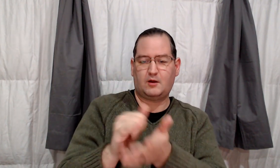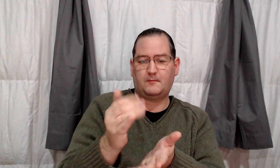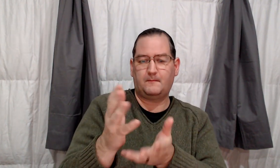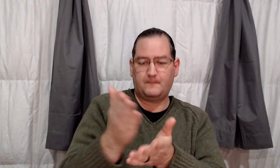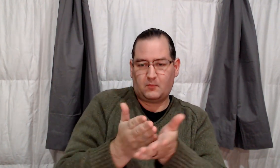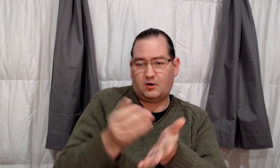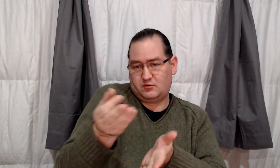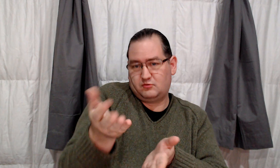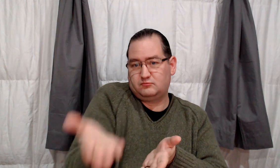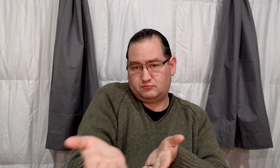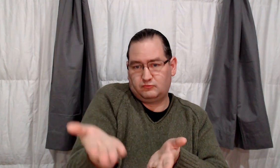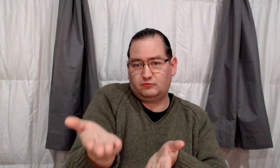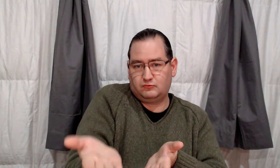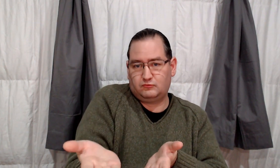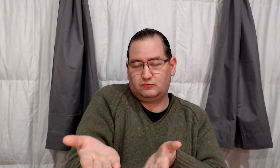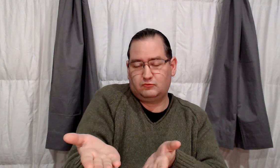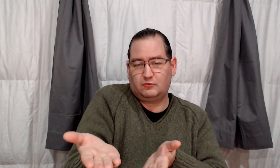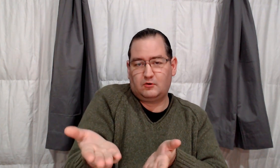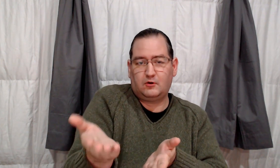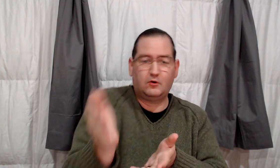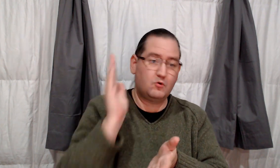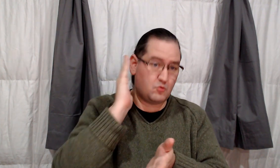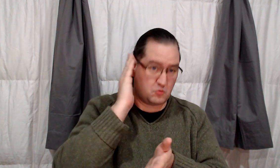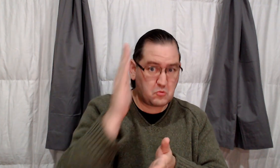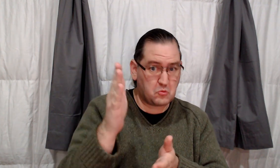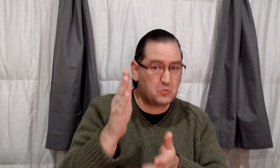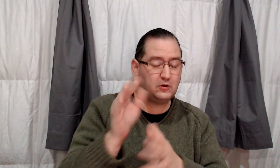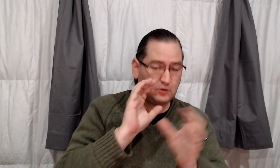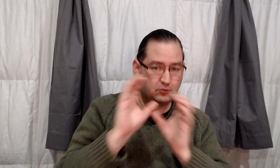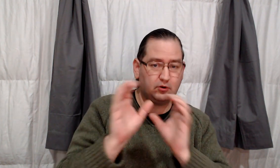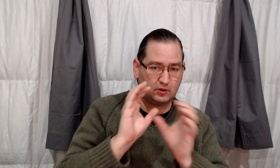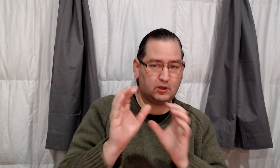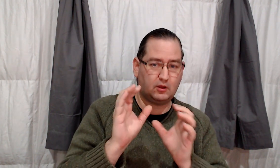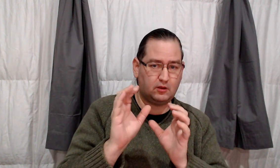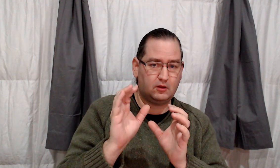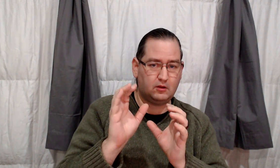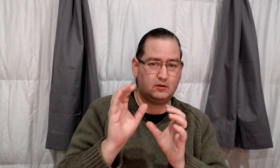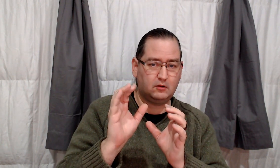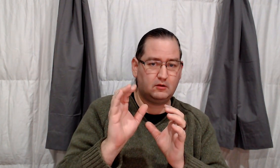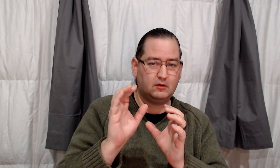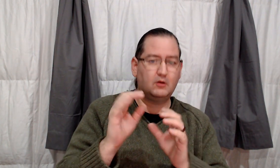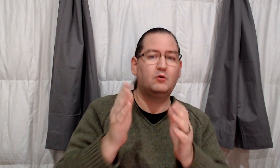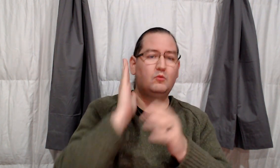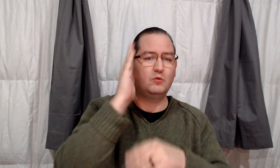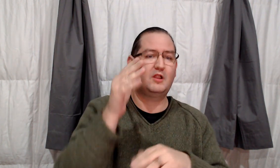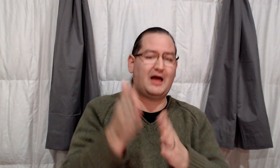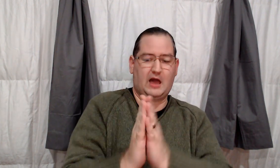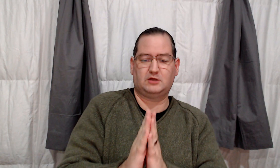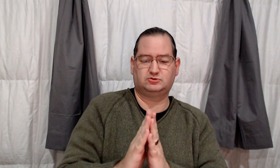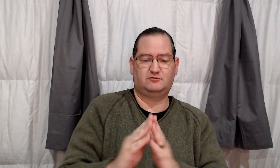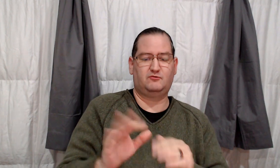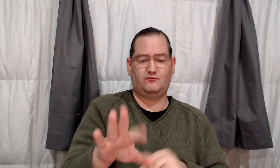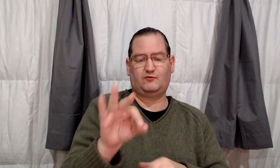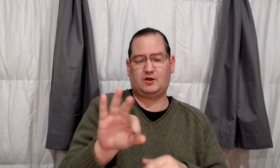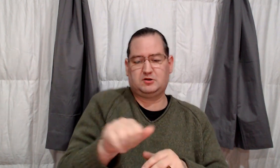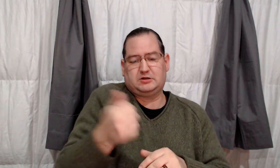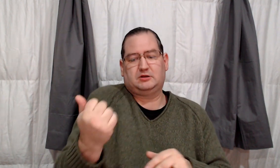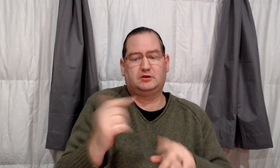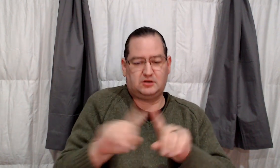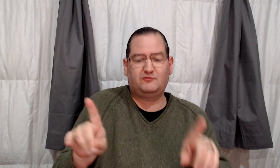I will ask it to go and find something else to do for you. And when that happens, I promise you,